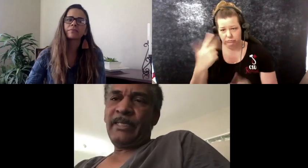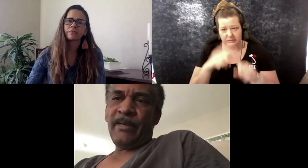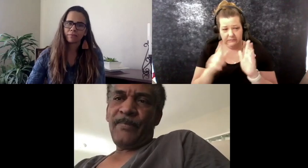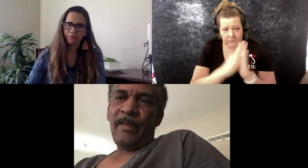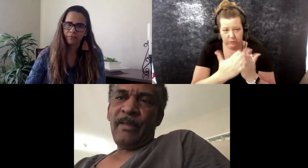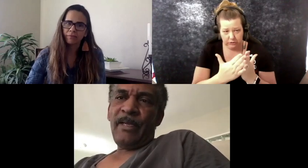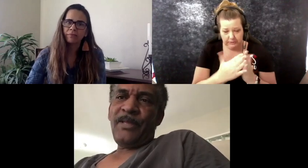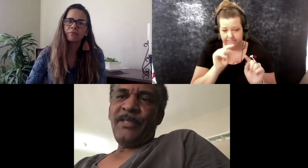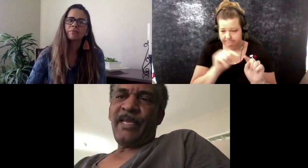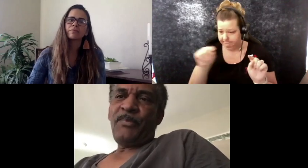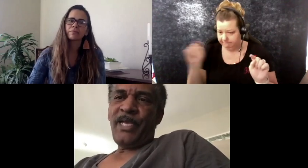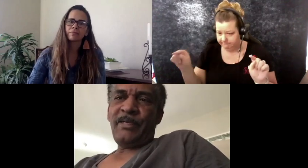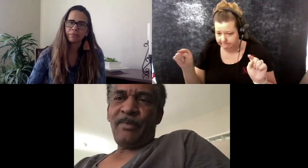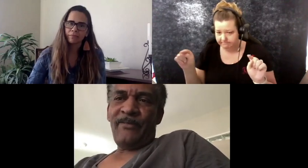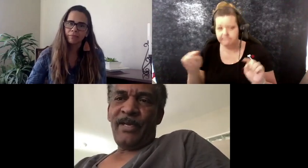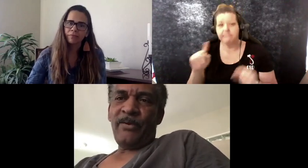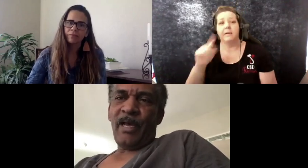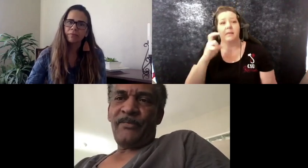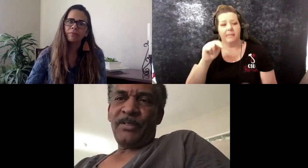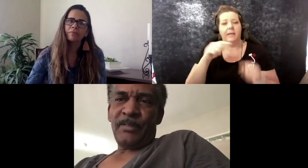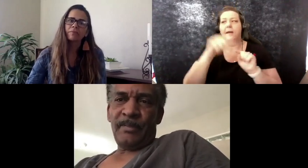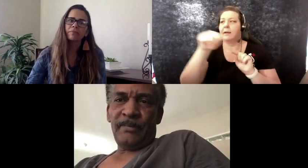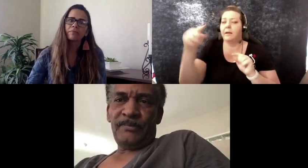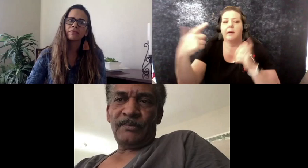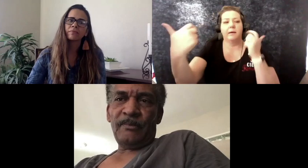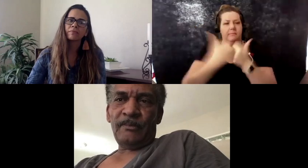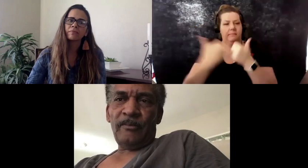And then they compete by video conference